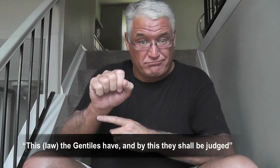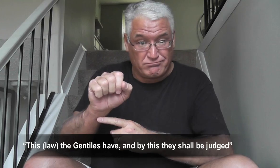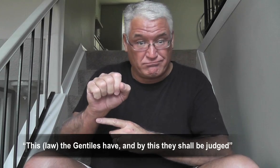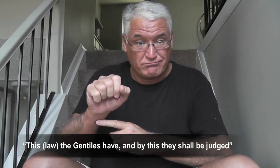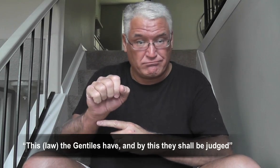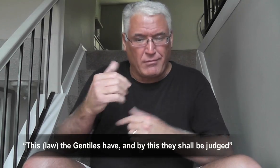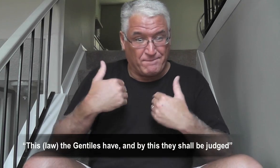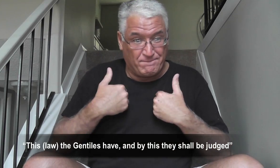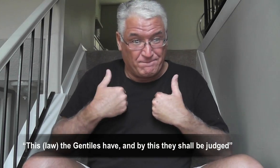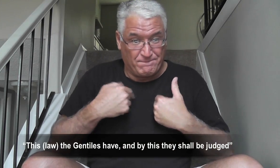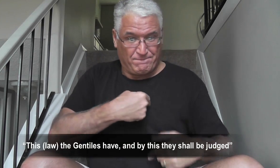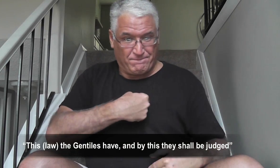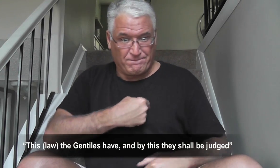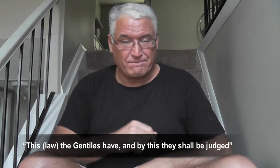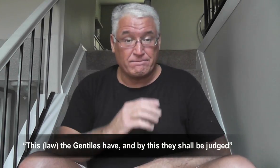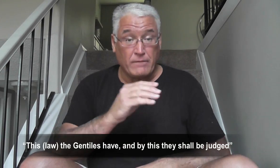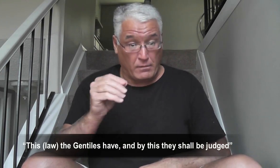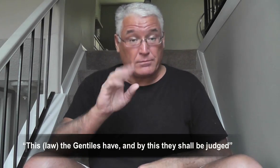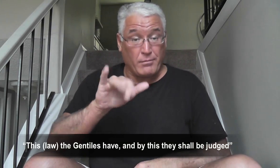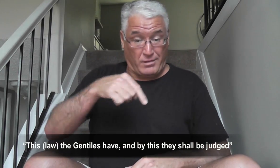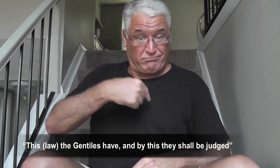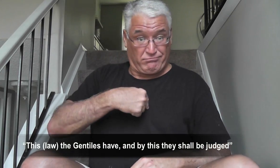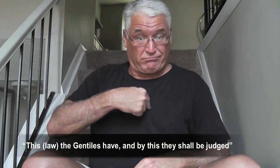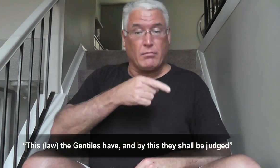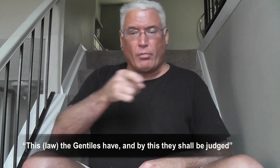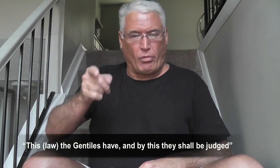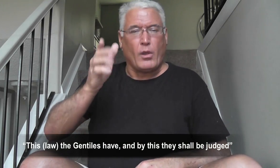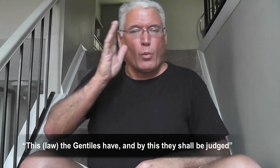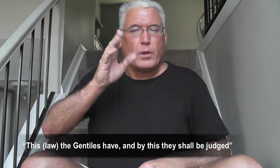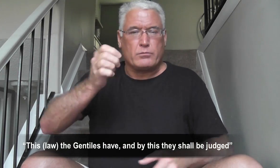the Gentiles have, that by this they shall be judged.